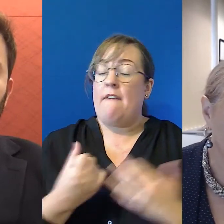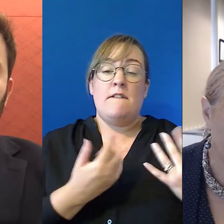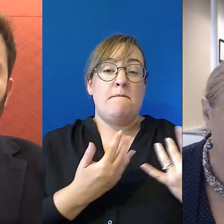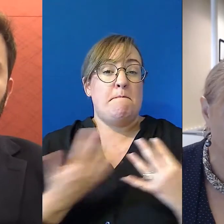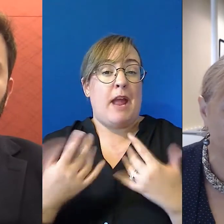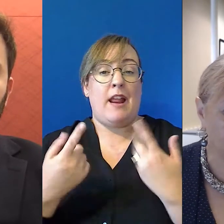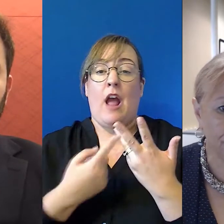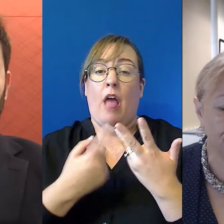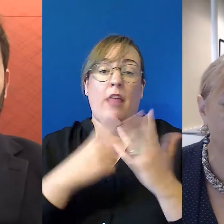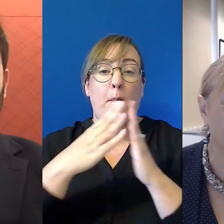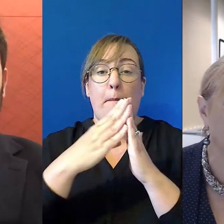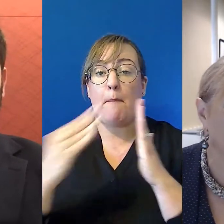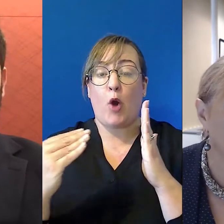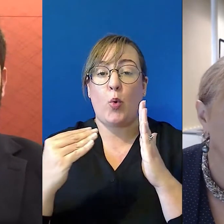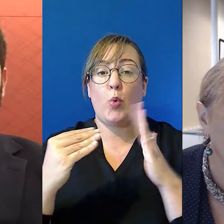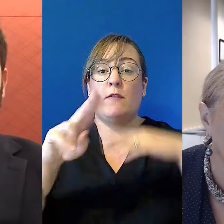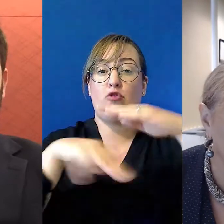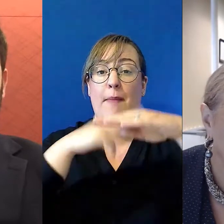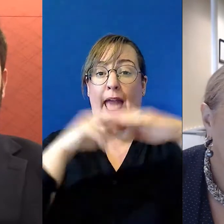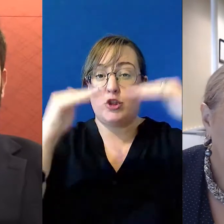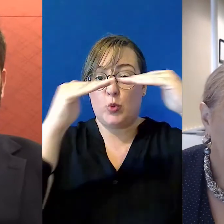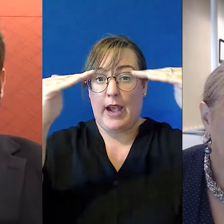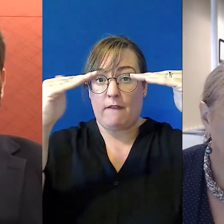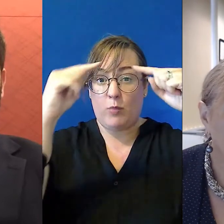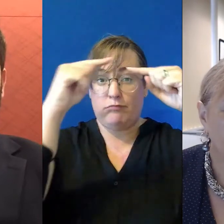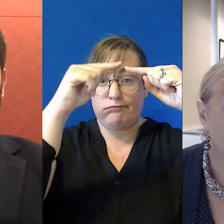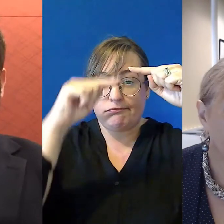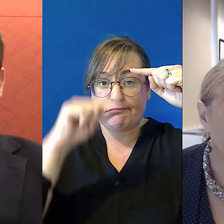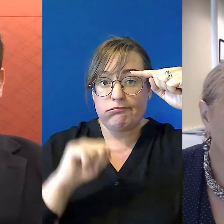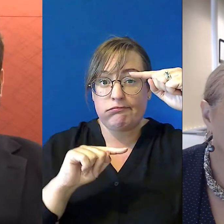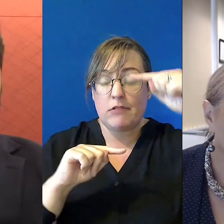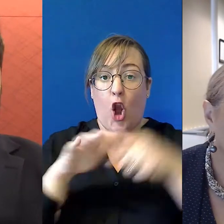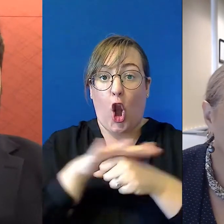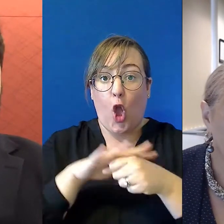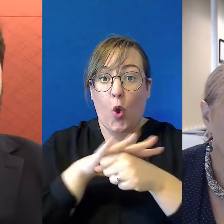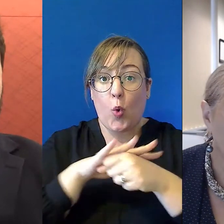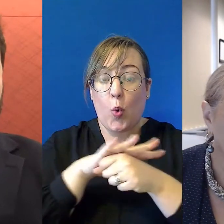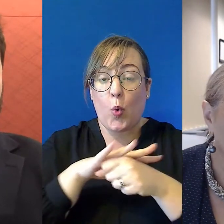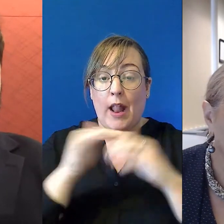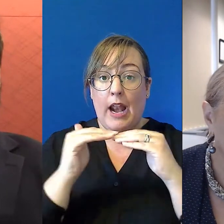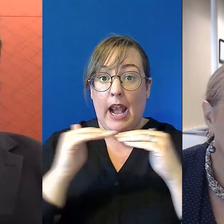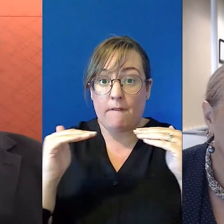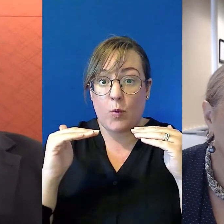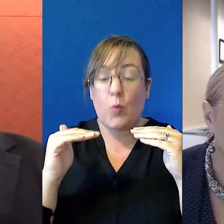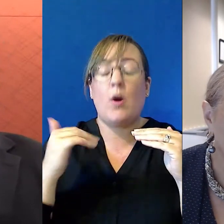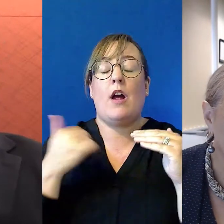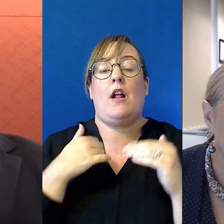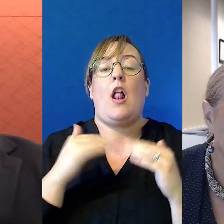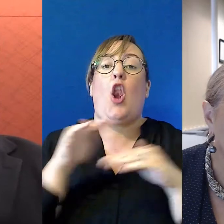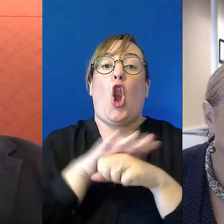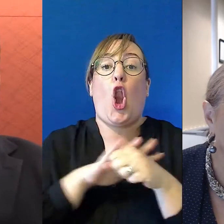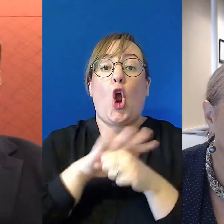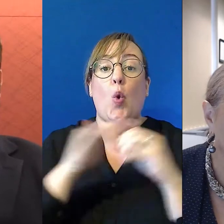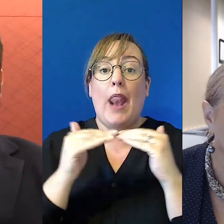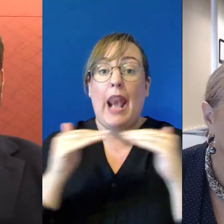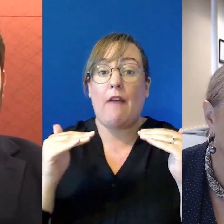the national level right through to the local government level. At the local government level at the moment, we're having a big debate in New Zealand about